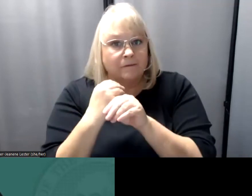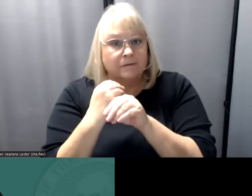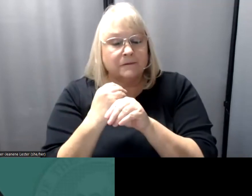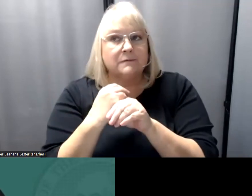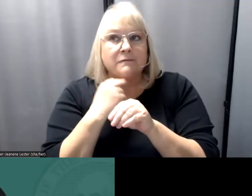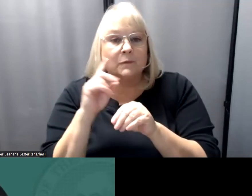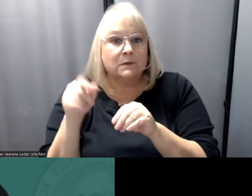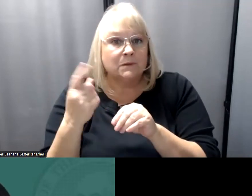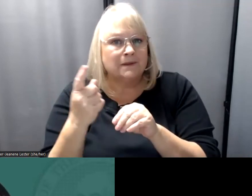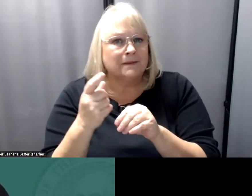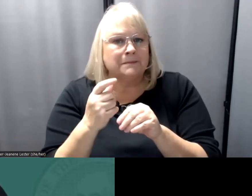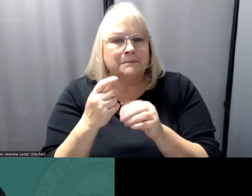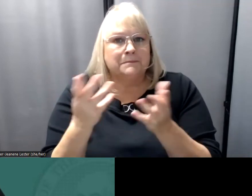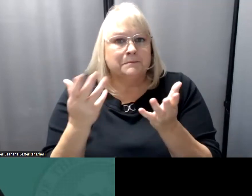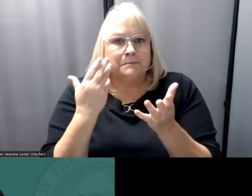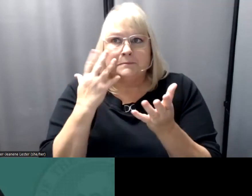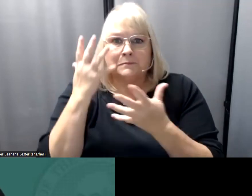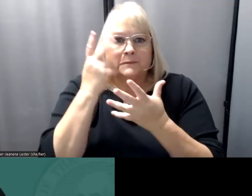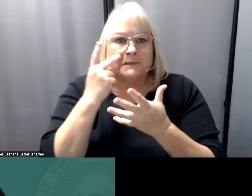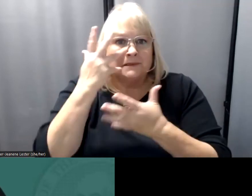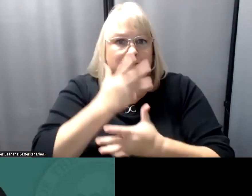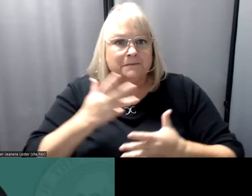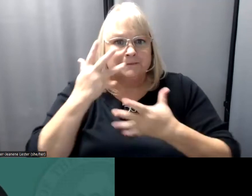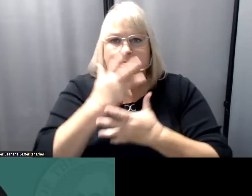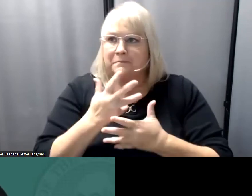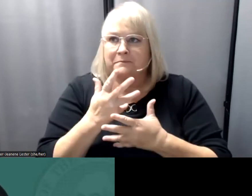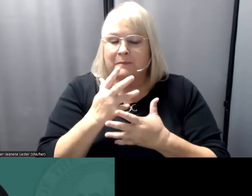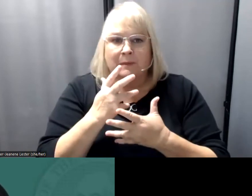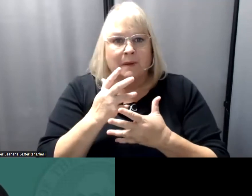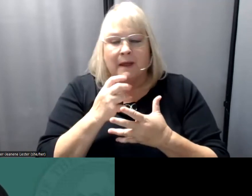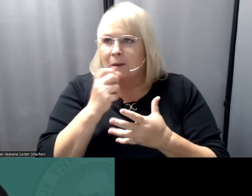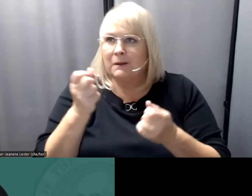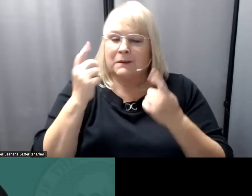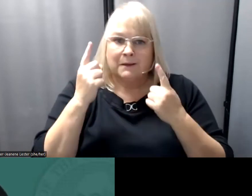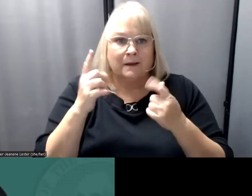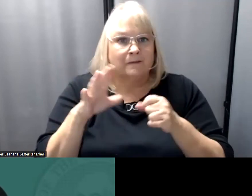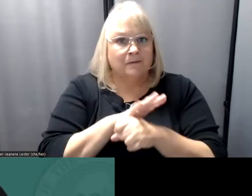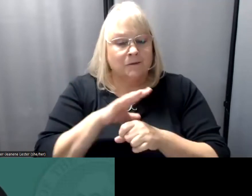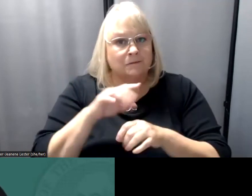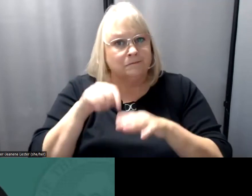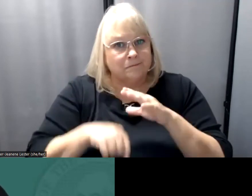Yeah. So yeah, I'd ask for that. Right. Yeah, absolutely.